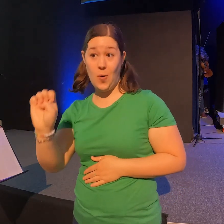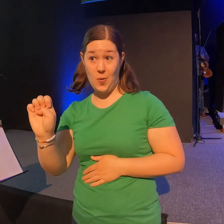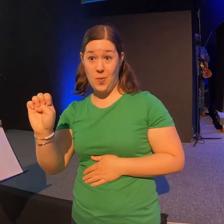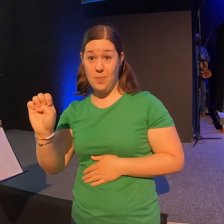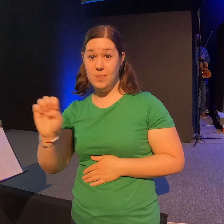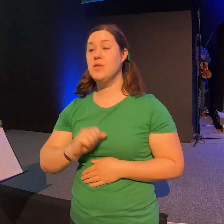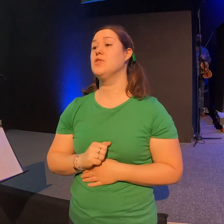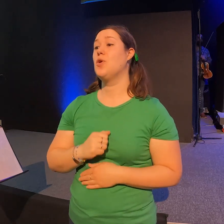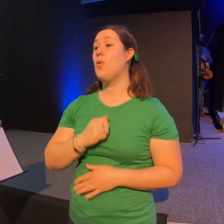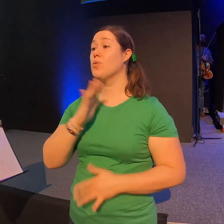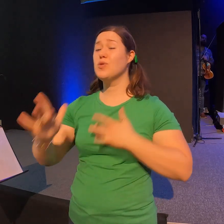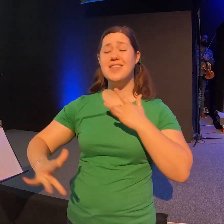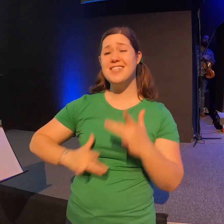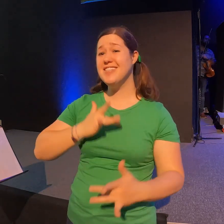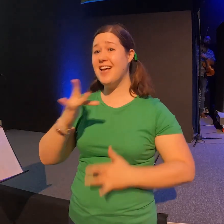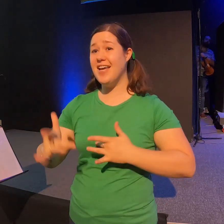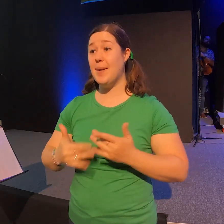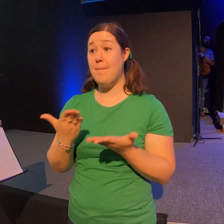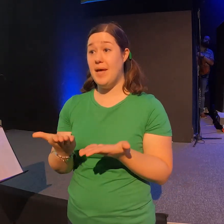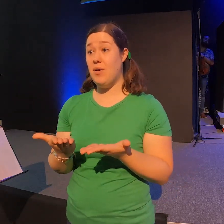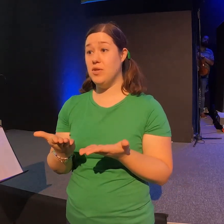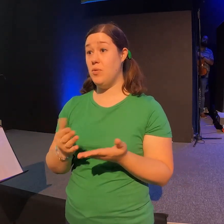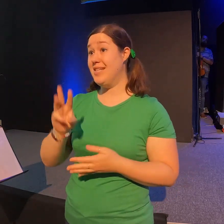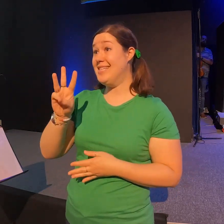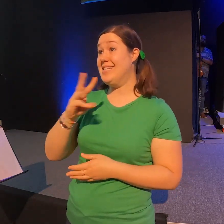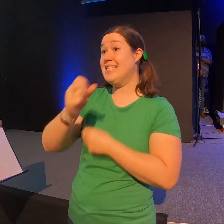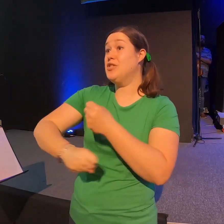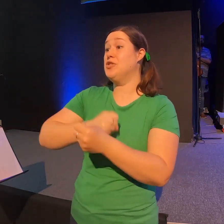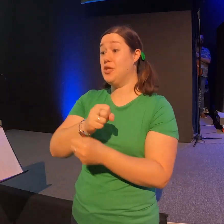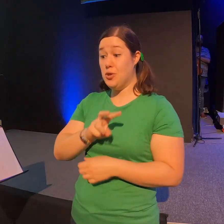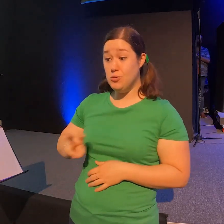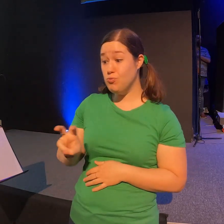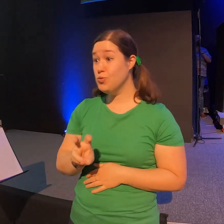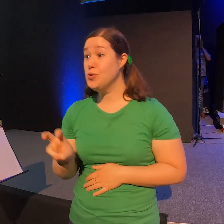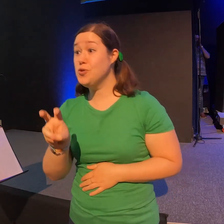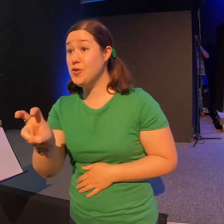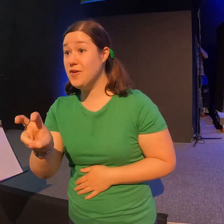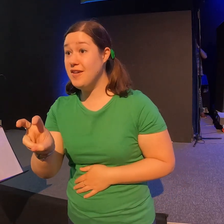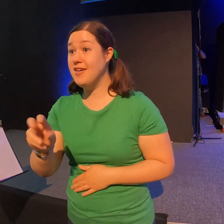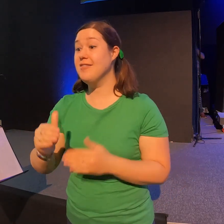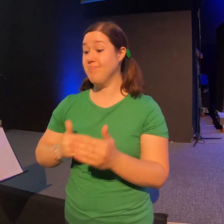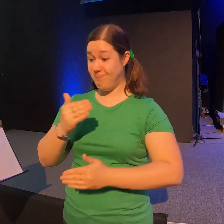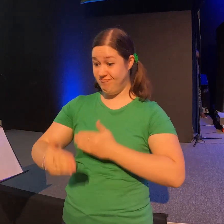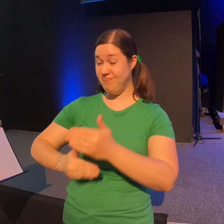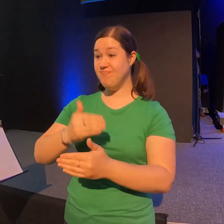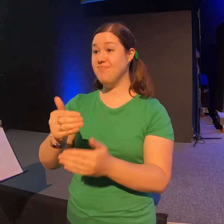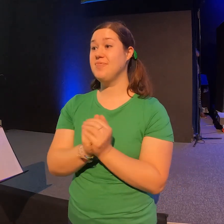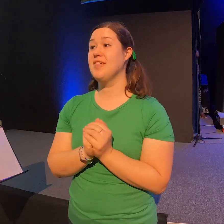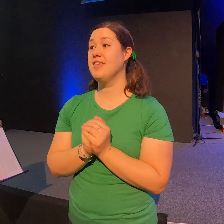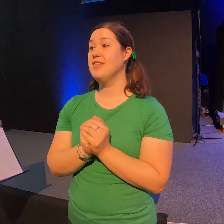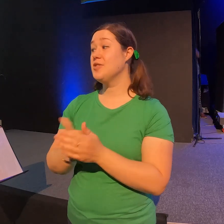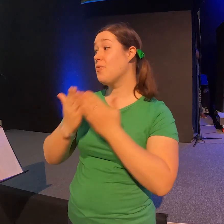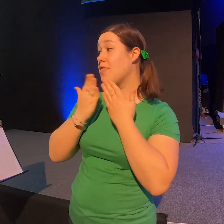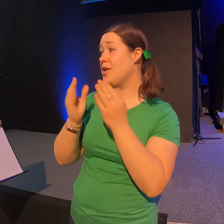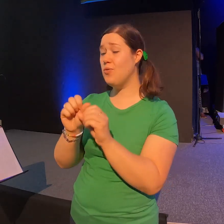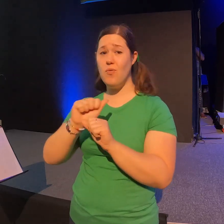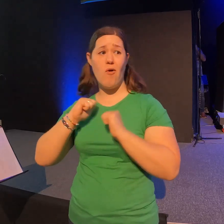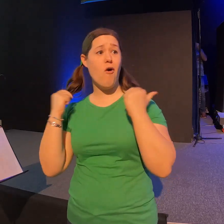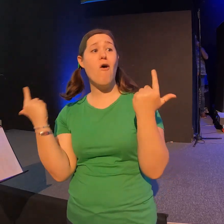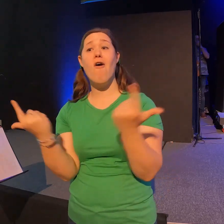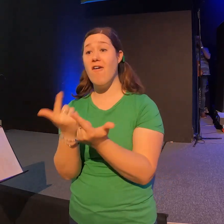and we're super excited to embark upon this new journey as Residing Hope. Thank you all again, and God bless you.